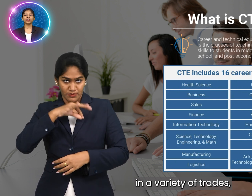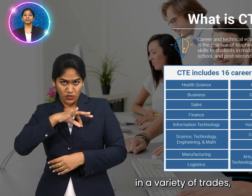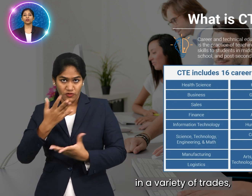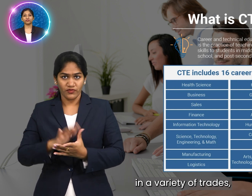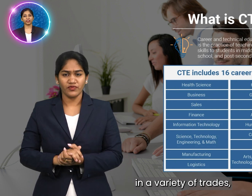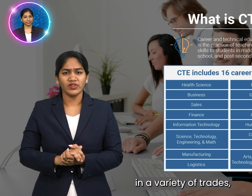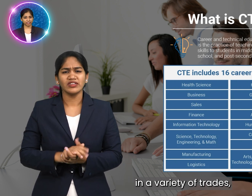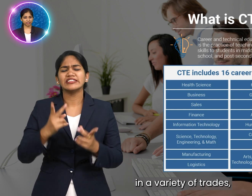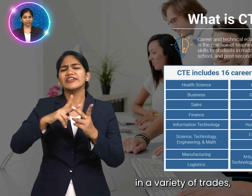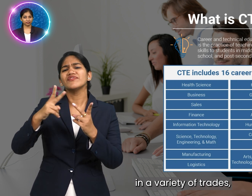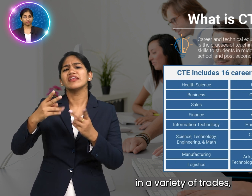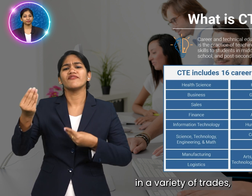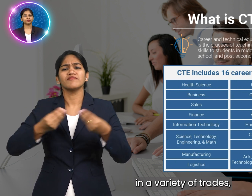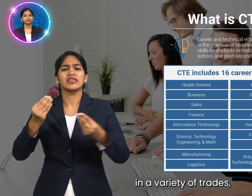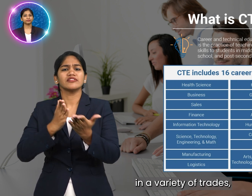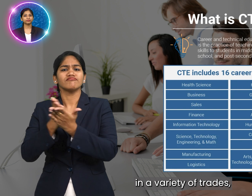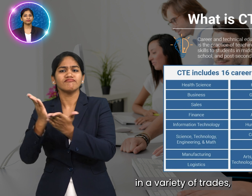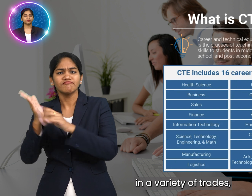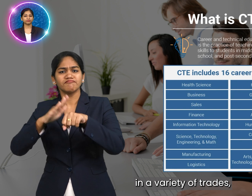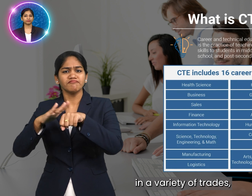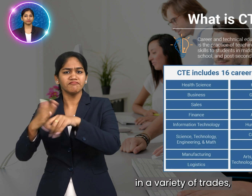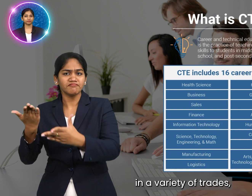in a variety of trades.